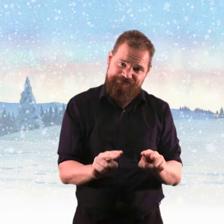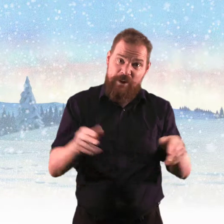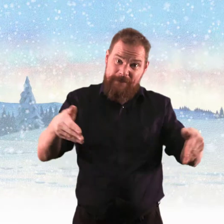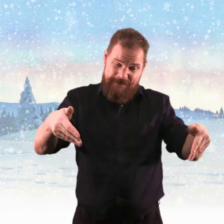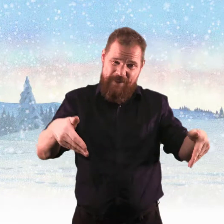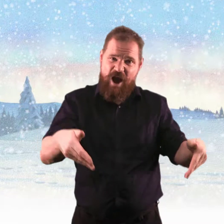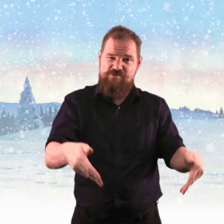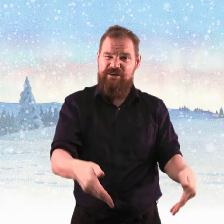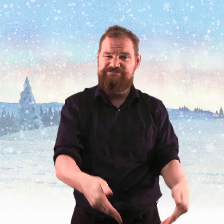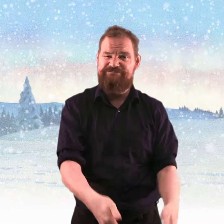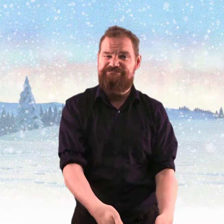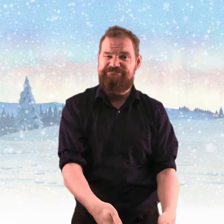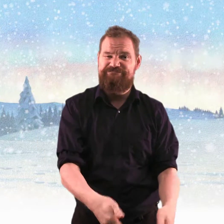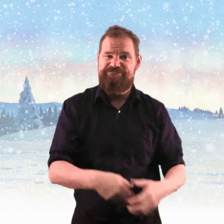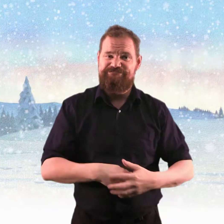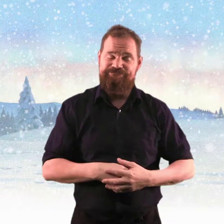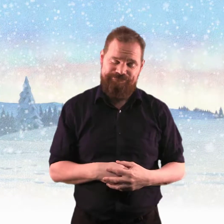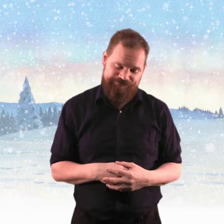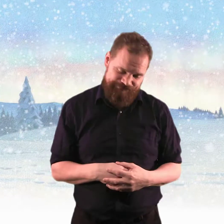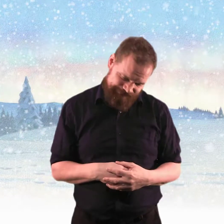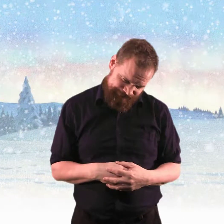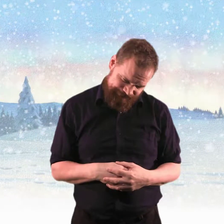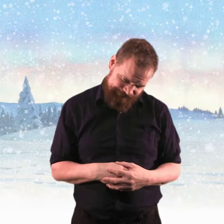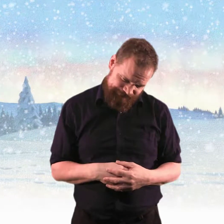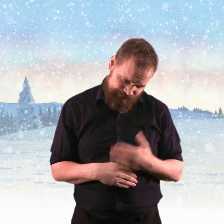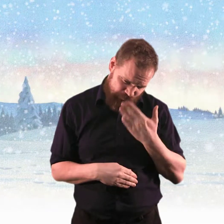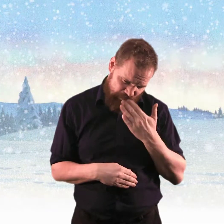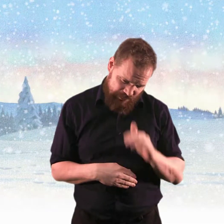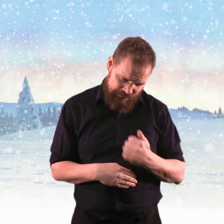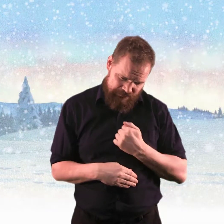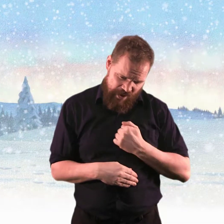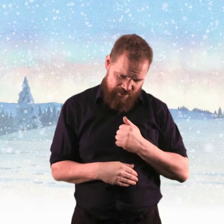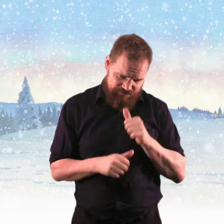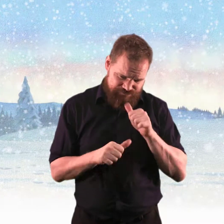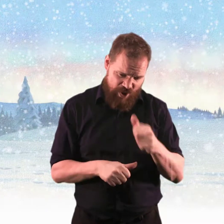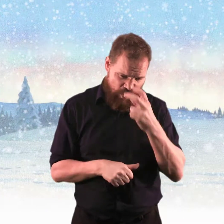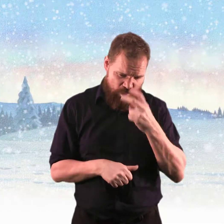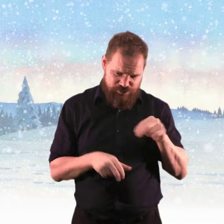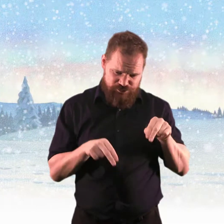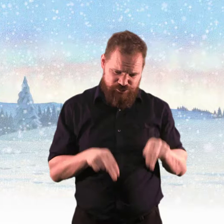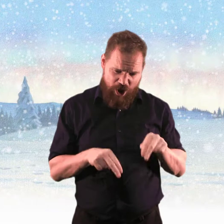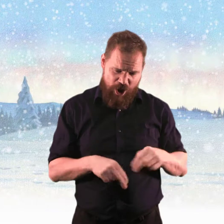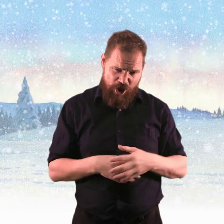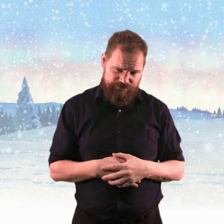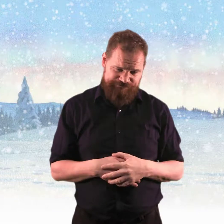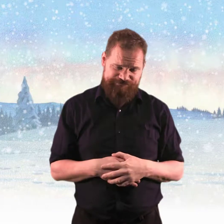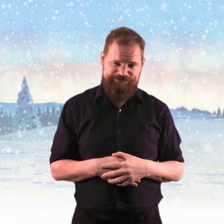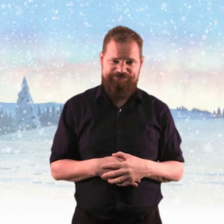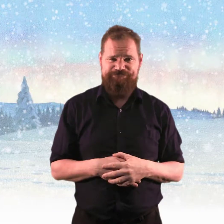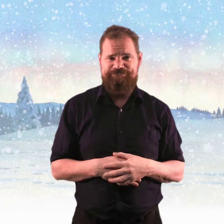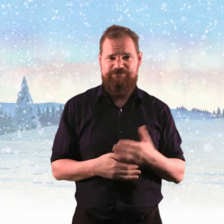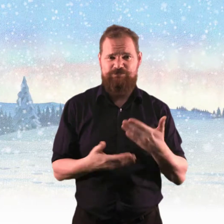Billy looked at the grave and said, "Thank you, my favourite old dog. You've gone to heaven."